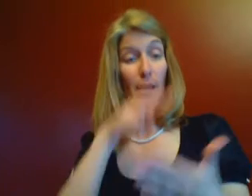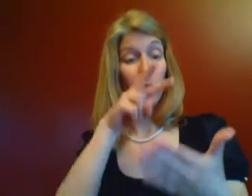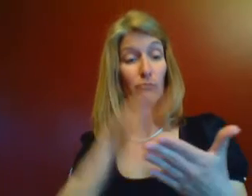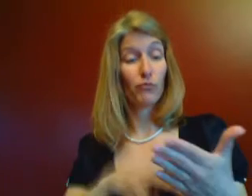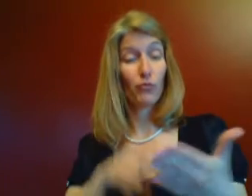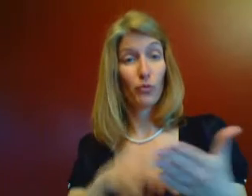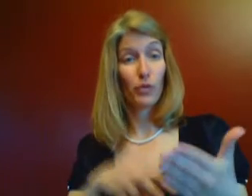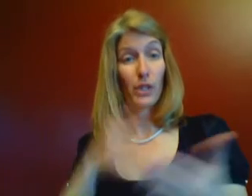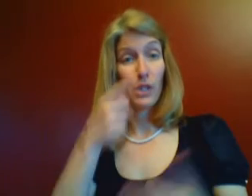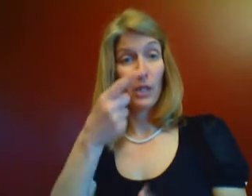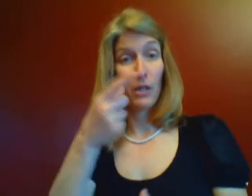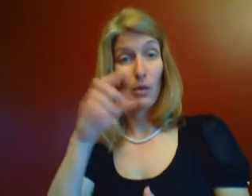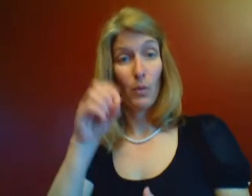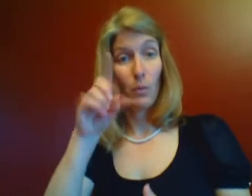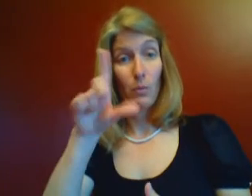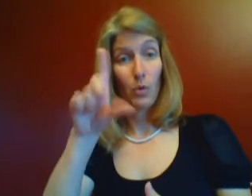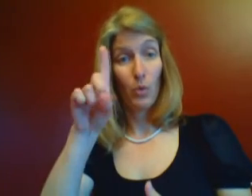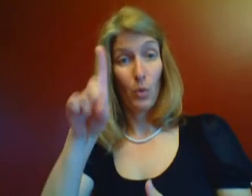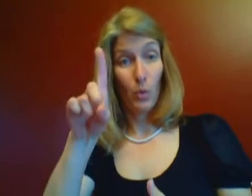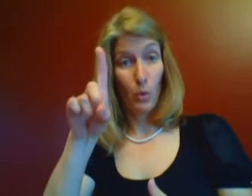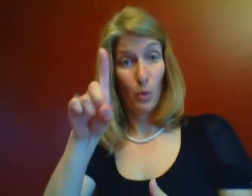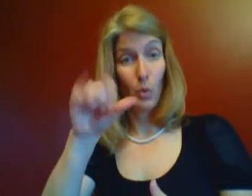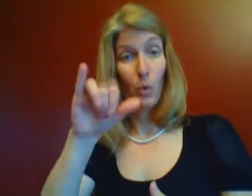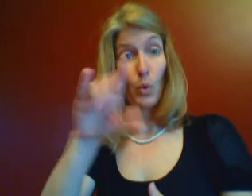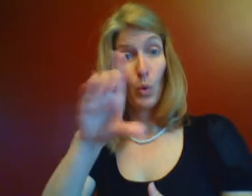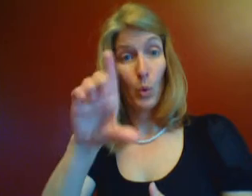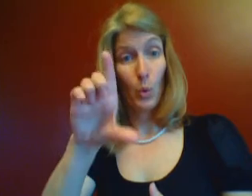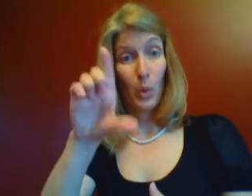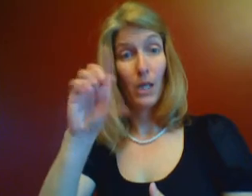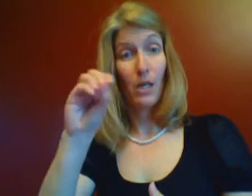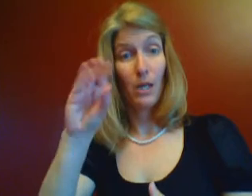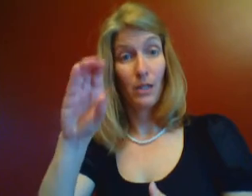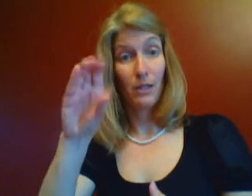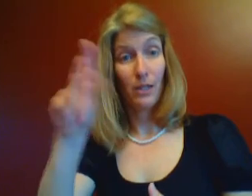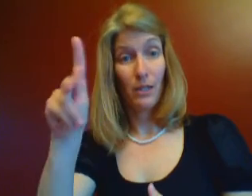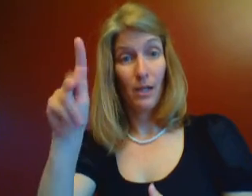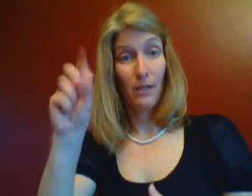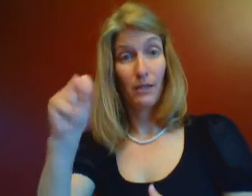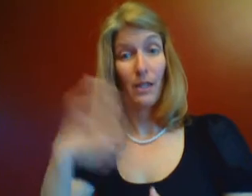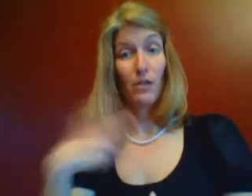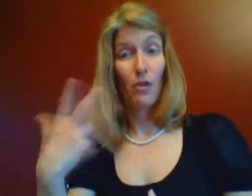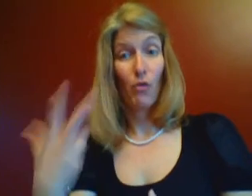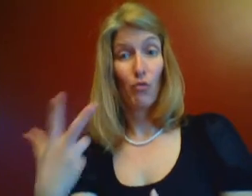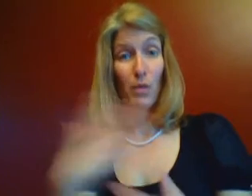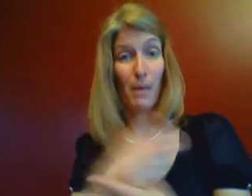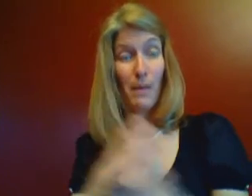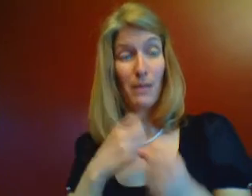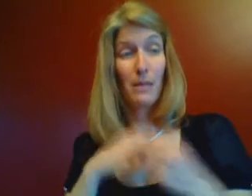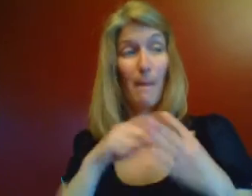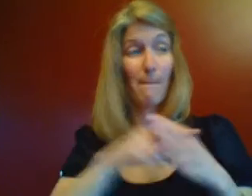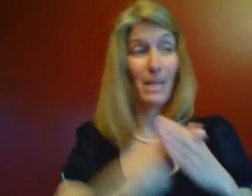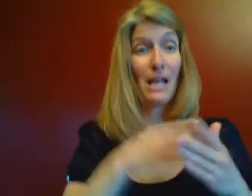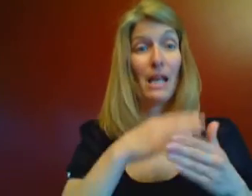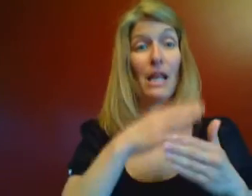I want you to think about the beginning, middle, and end. Okay, so turn on those listening ears. Make sure